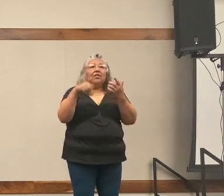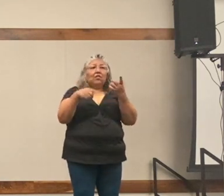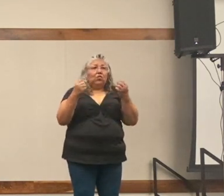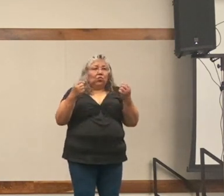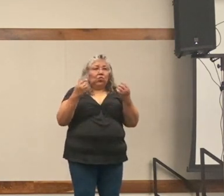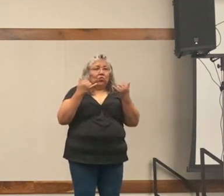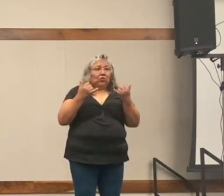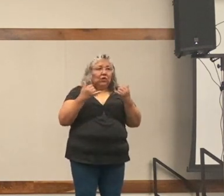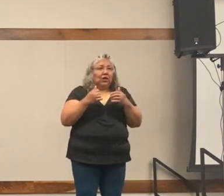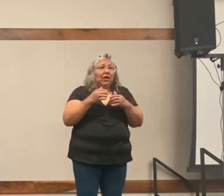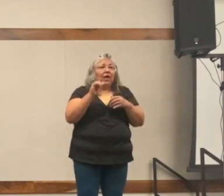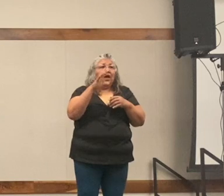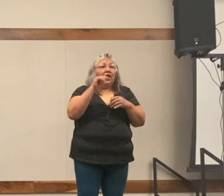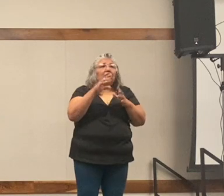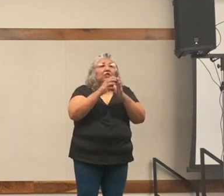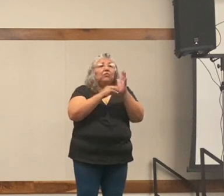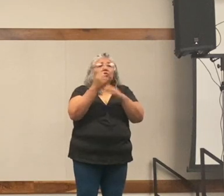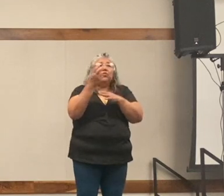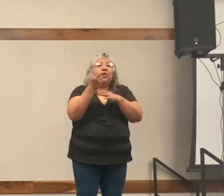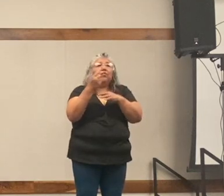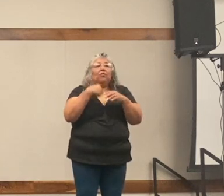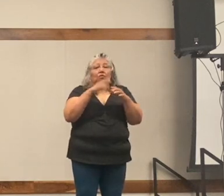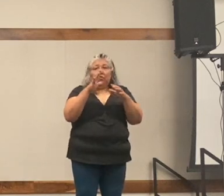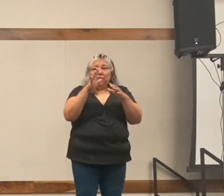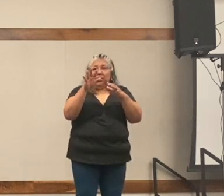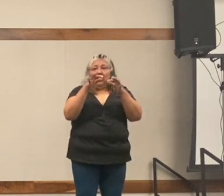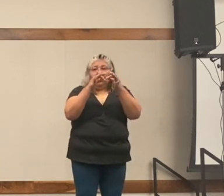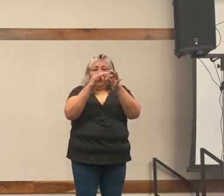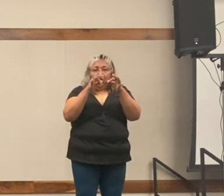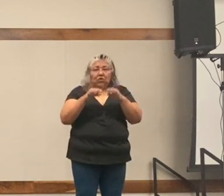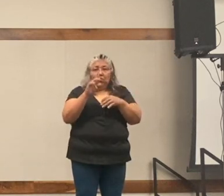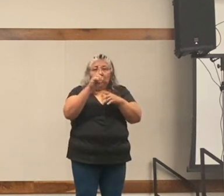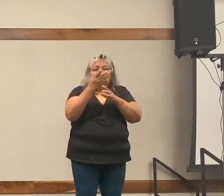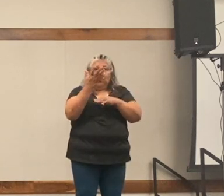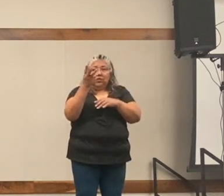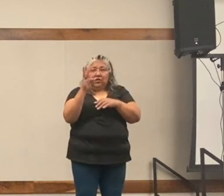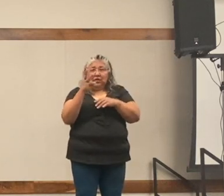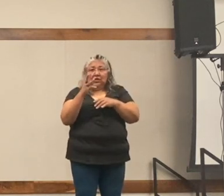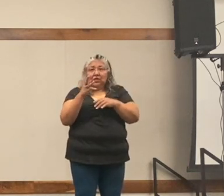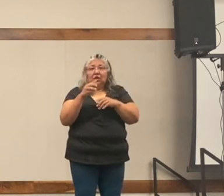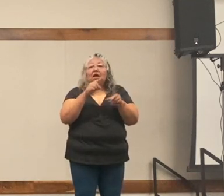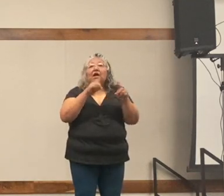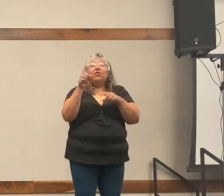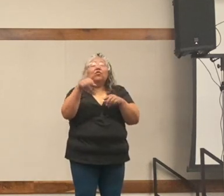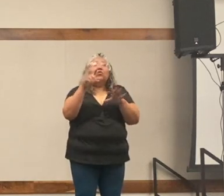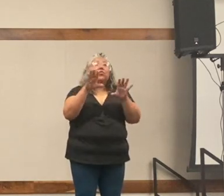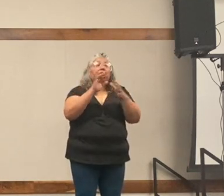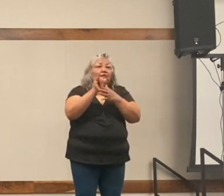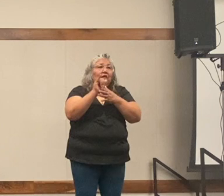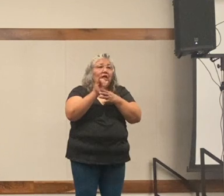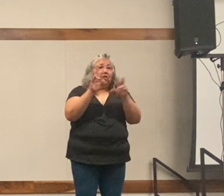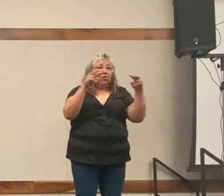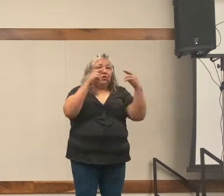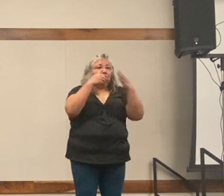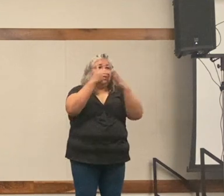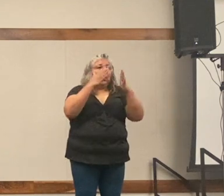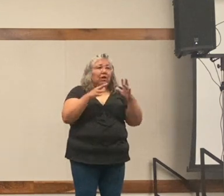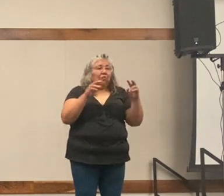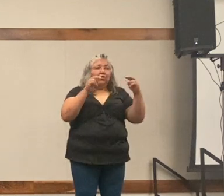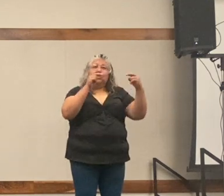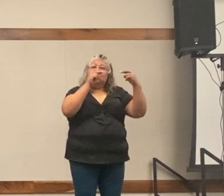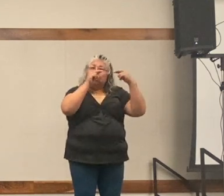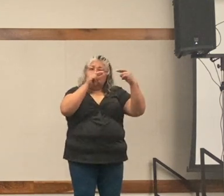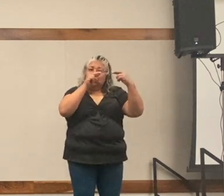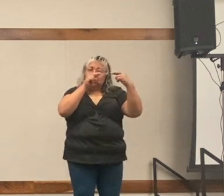today. So Acts chapter 12, we're going to be tackling verses 1 through 16. And as you're doing that, turn to your neighbor, look them deep in the